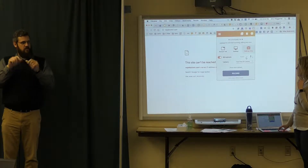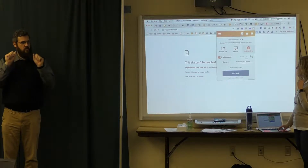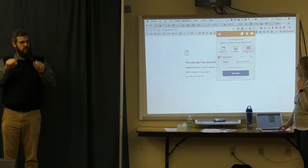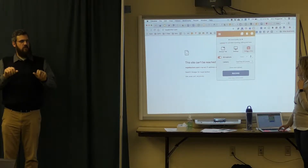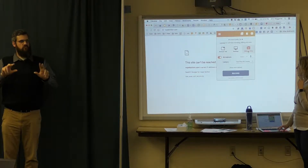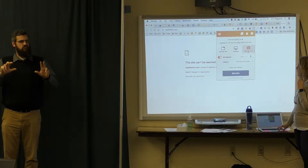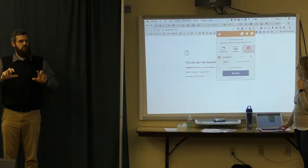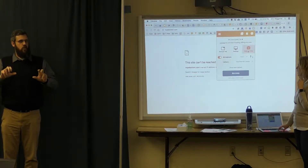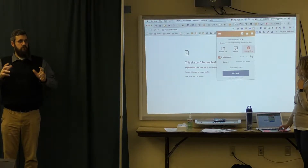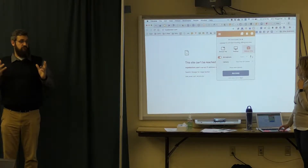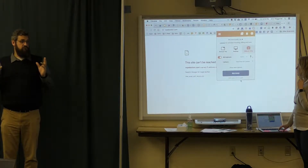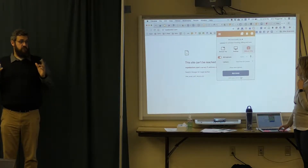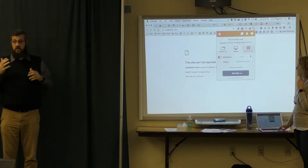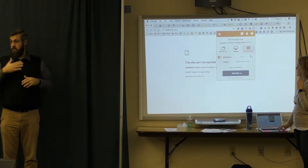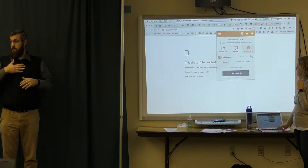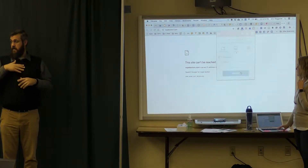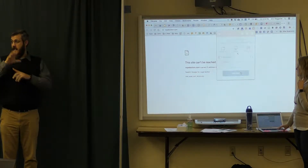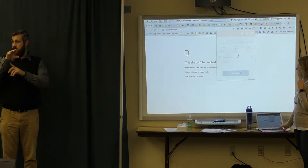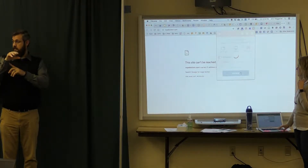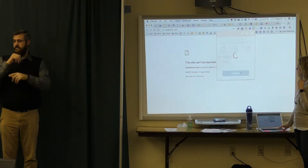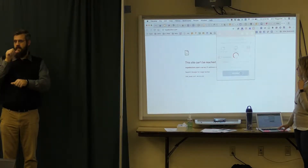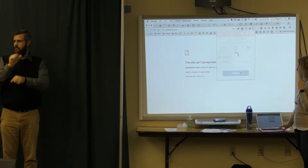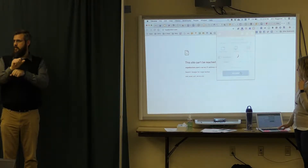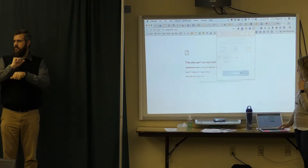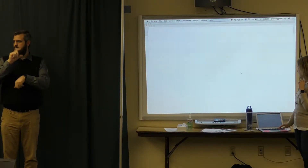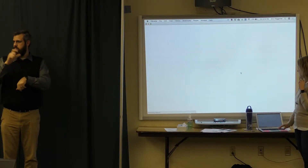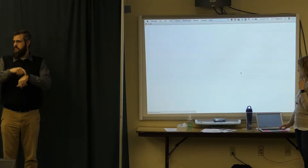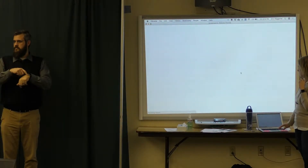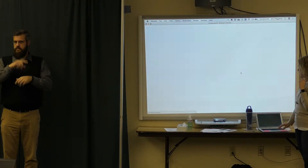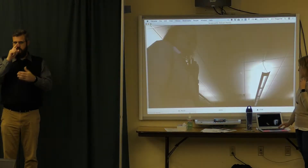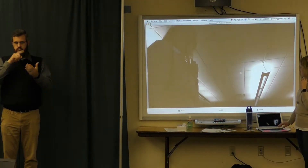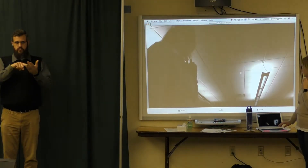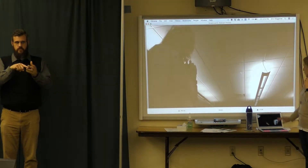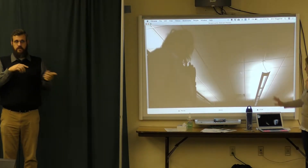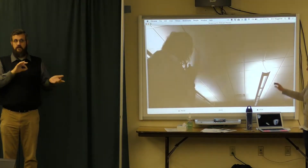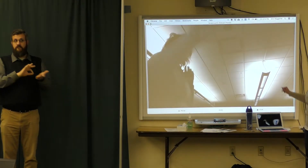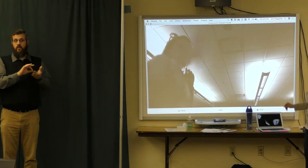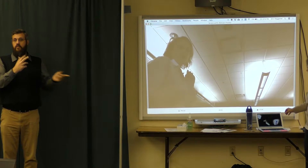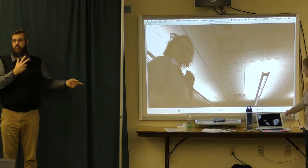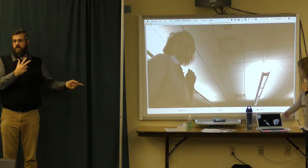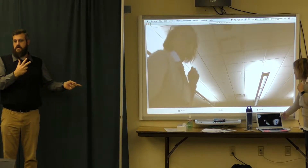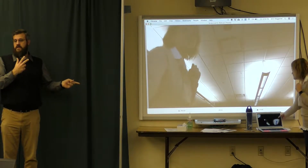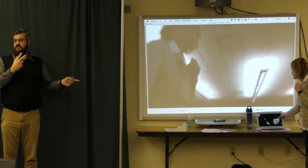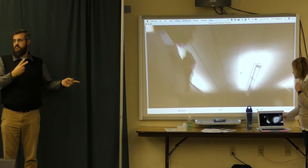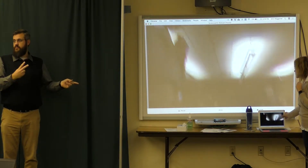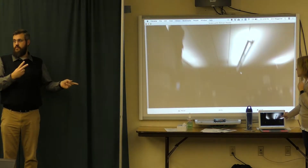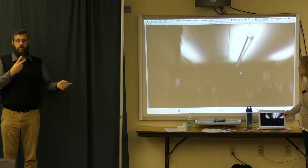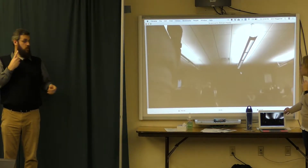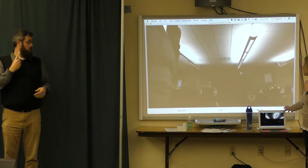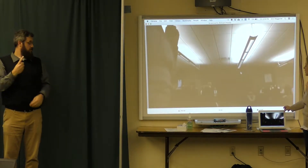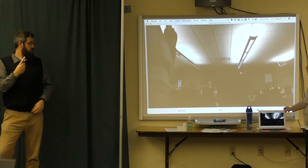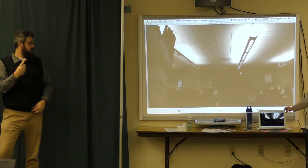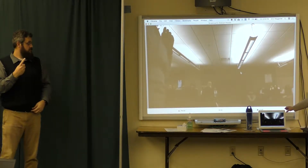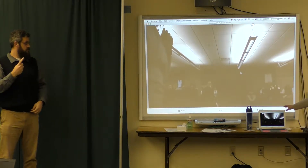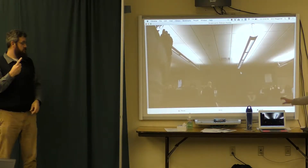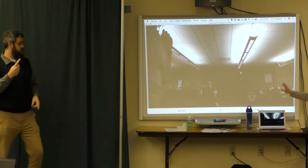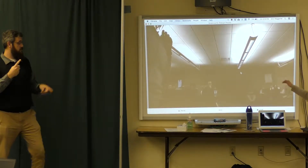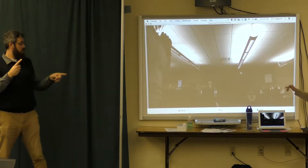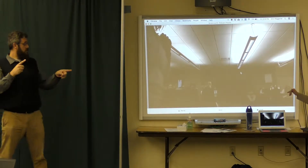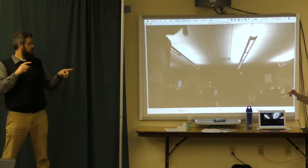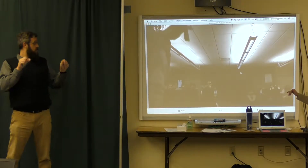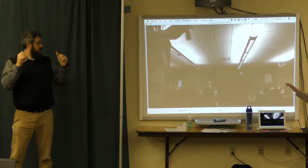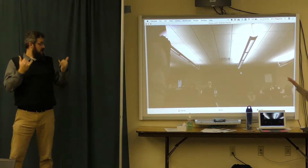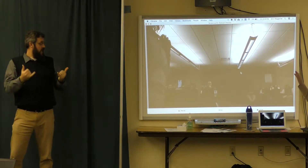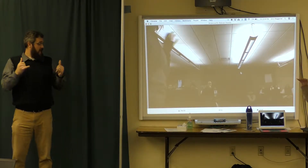work, but let me see if this works. Oh, it is working. So so